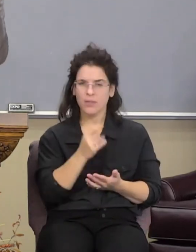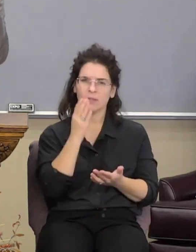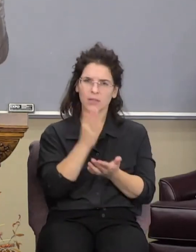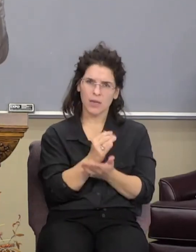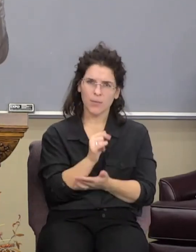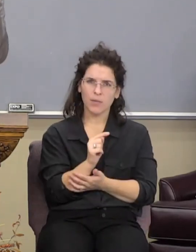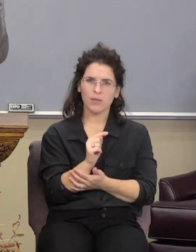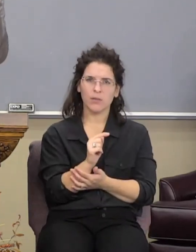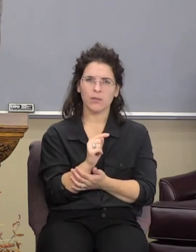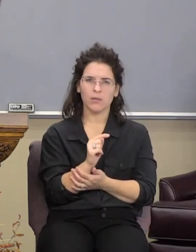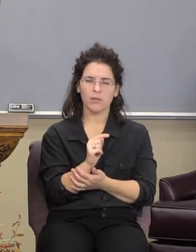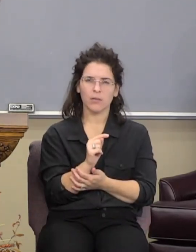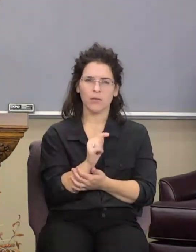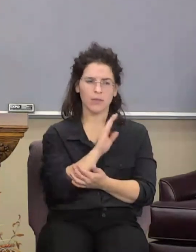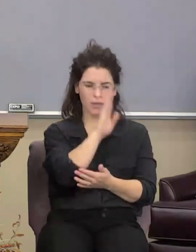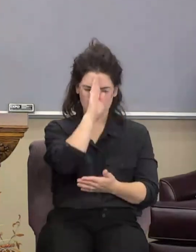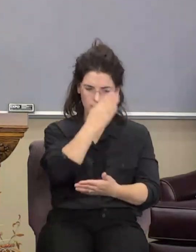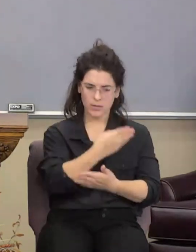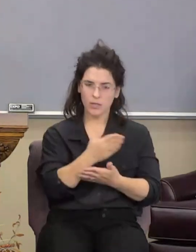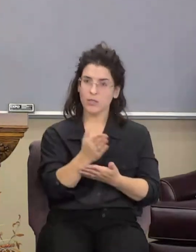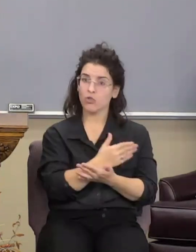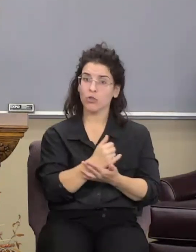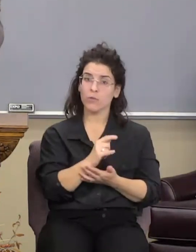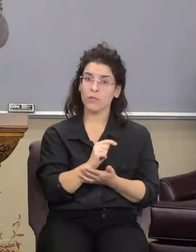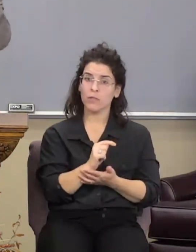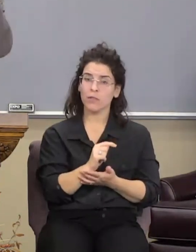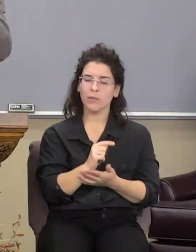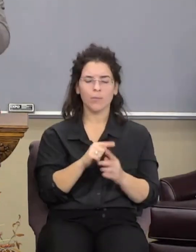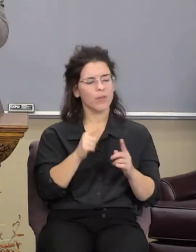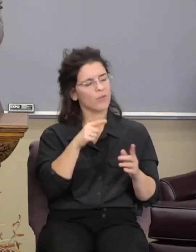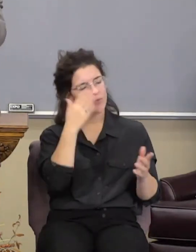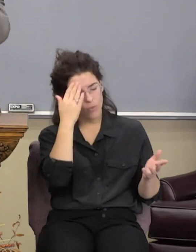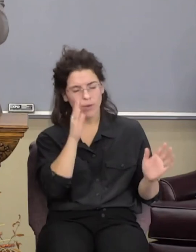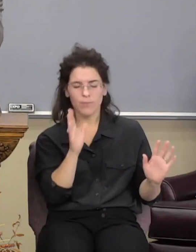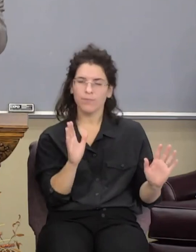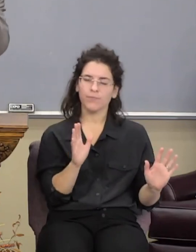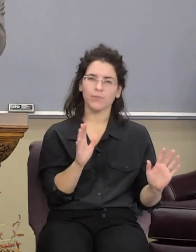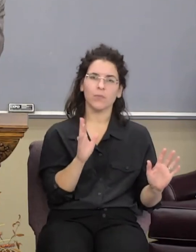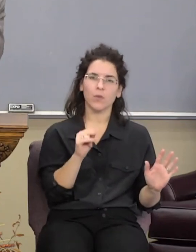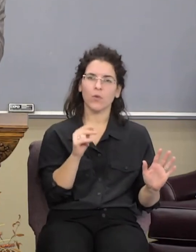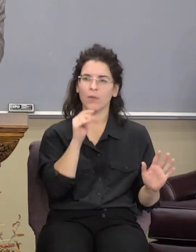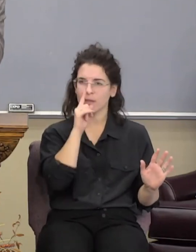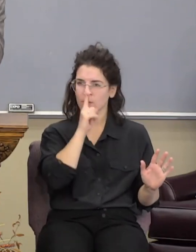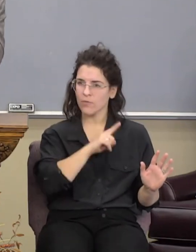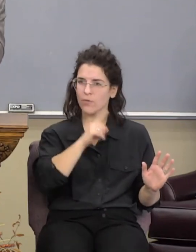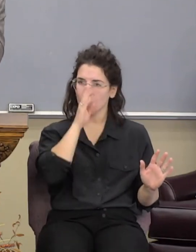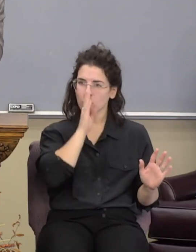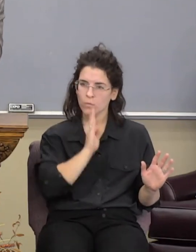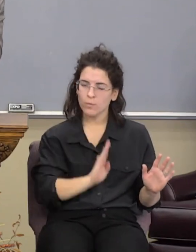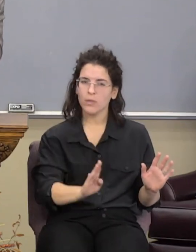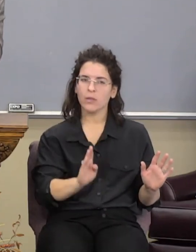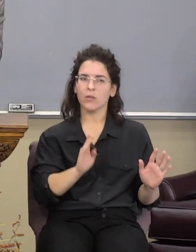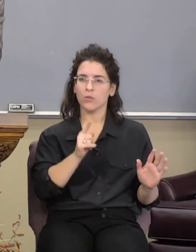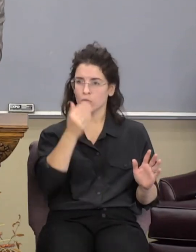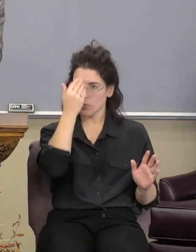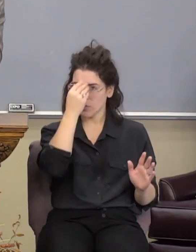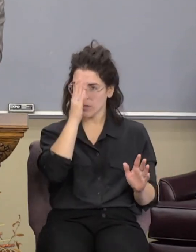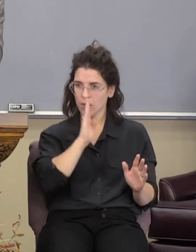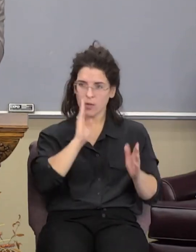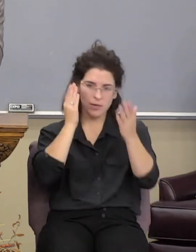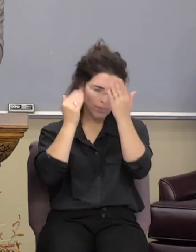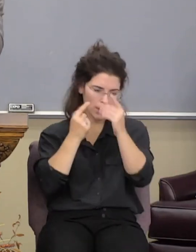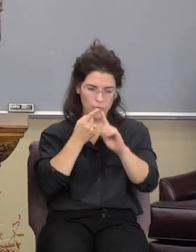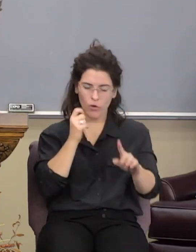it. His Son deserves it. Yeah, but you know, that's a false humility. You know what God expects from